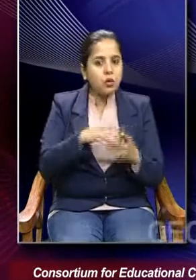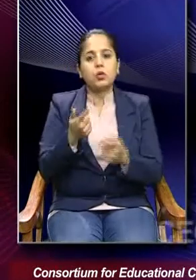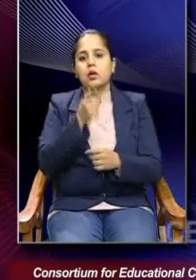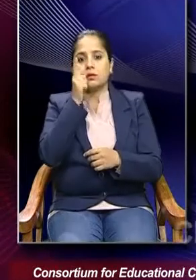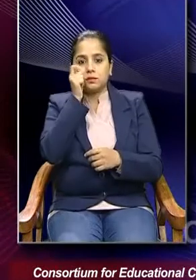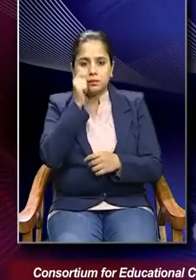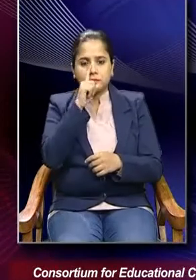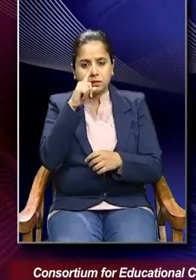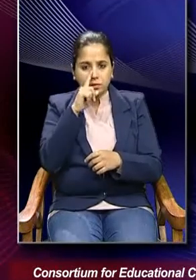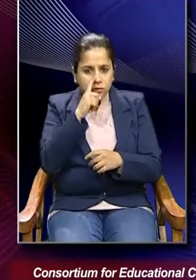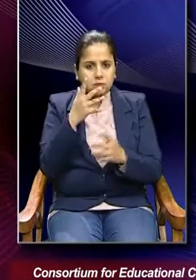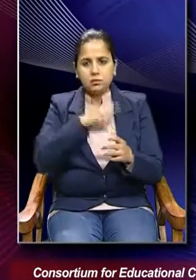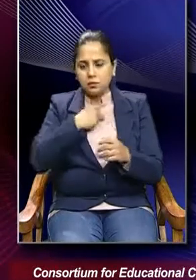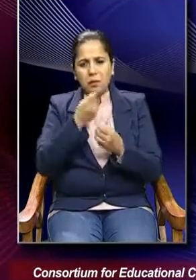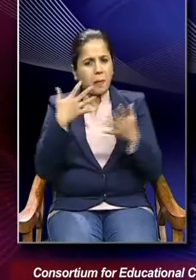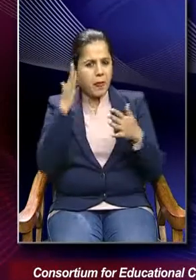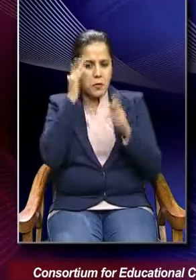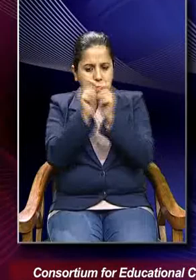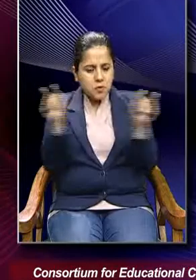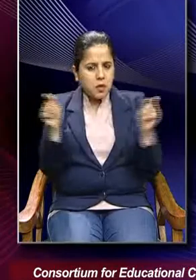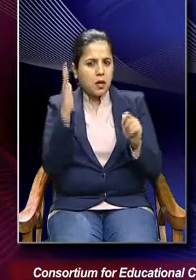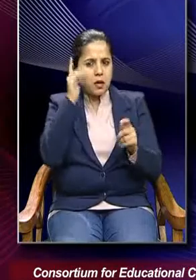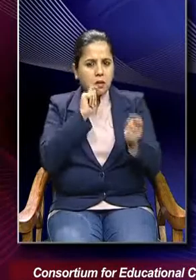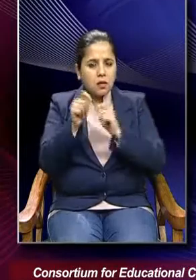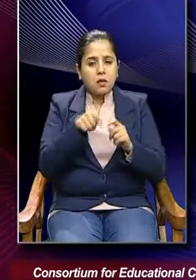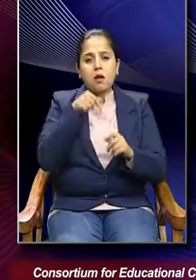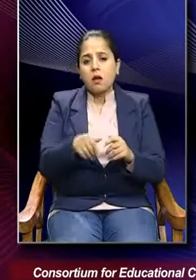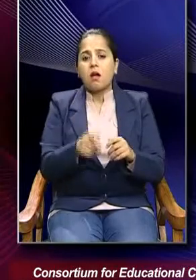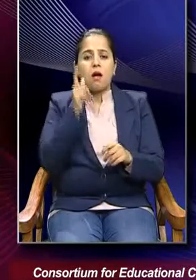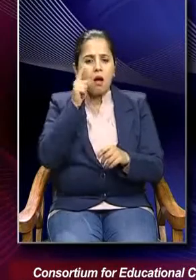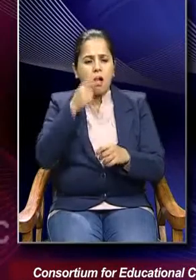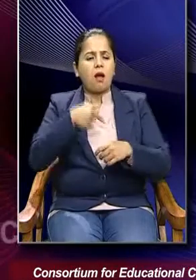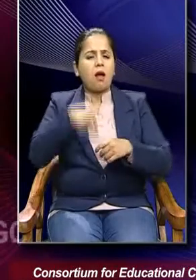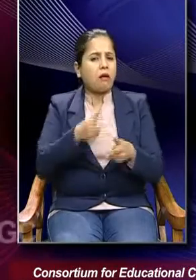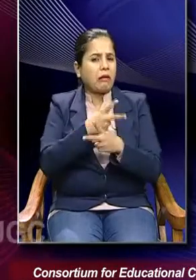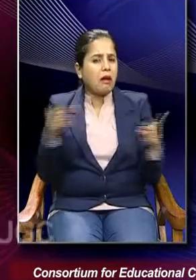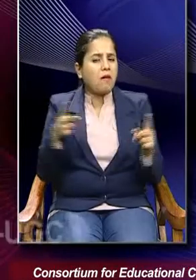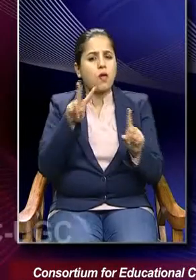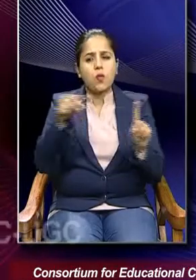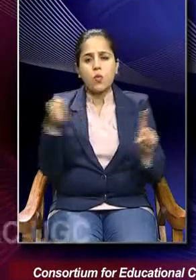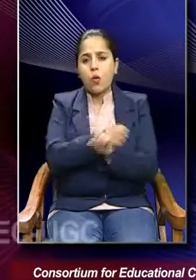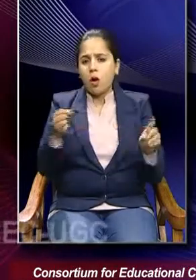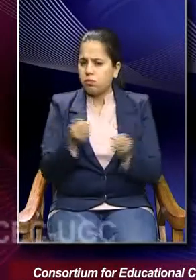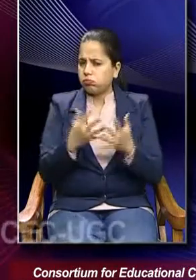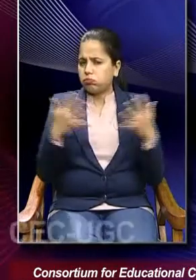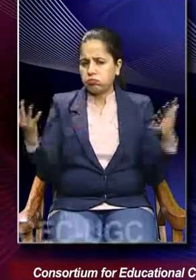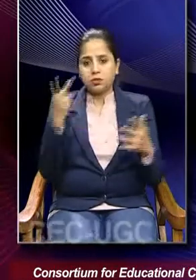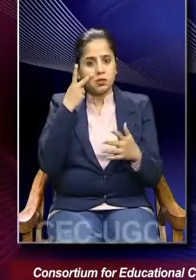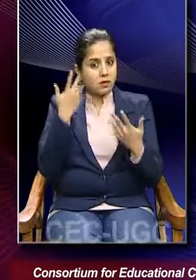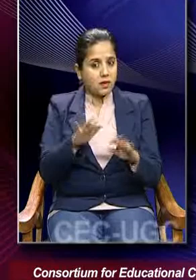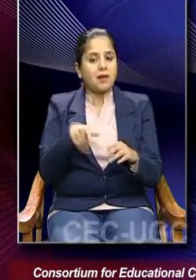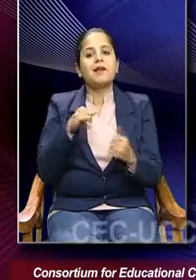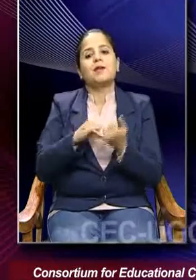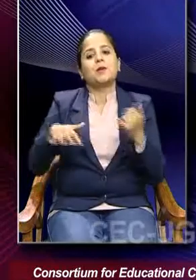of news in newspaper, media report, gender violence had increased. So these are some of the subjects that